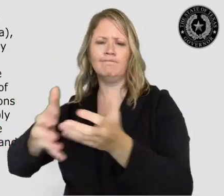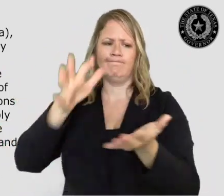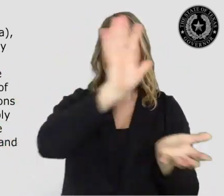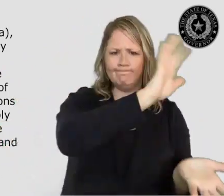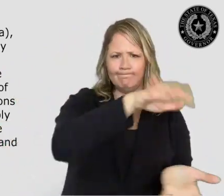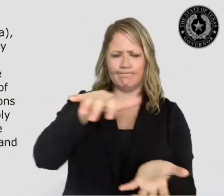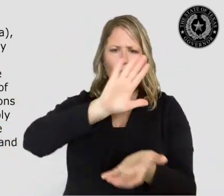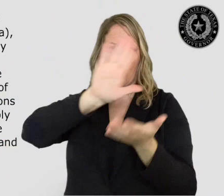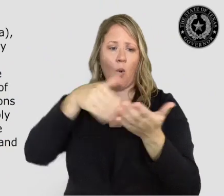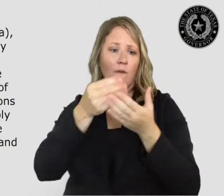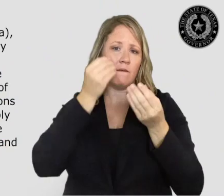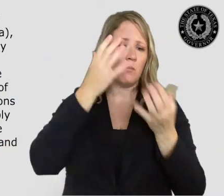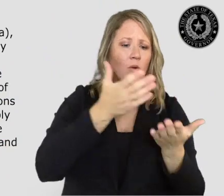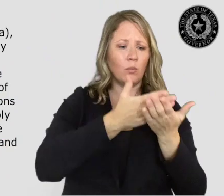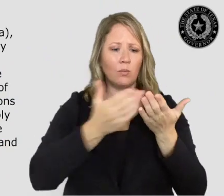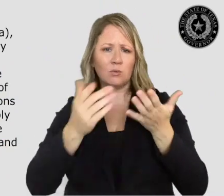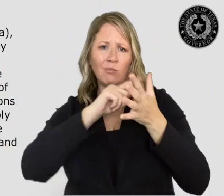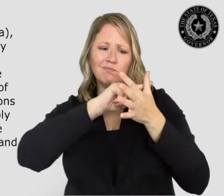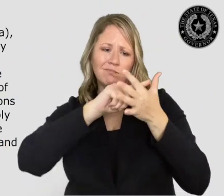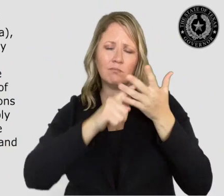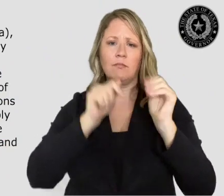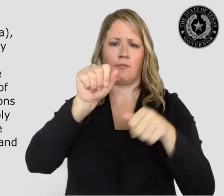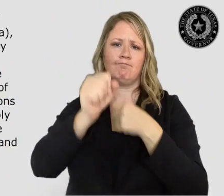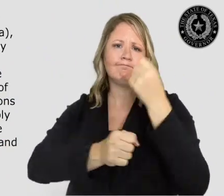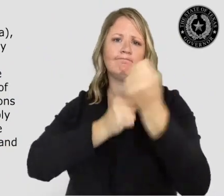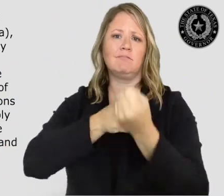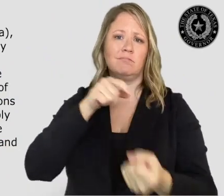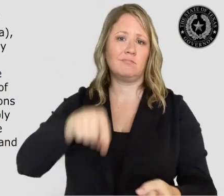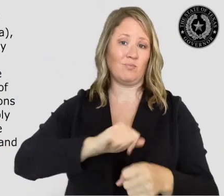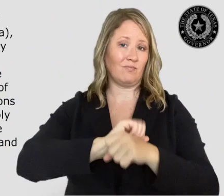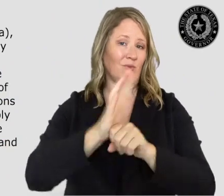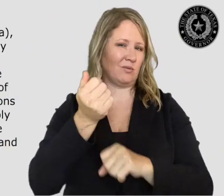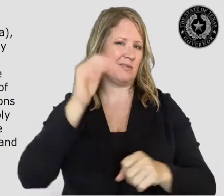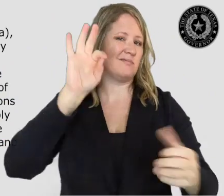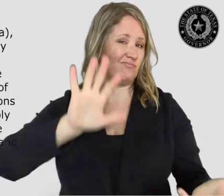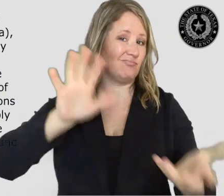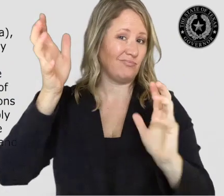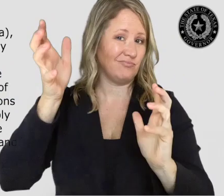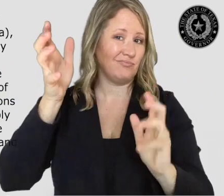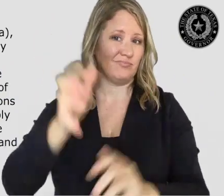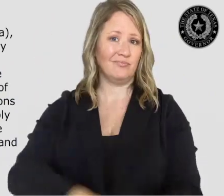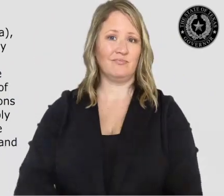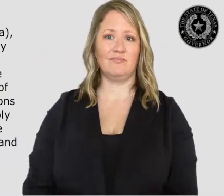reasonably necessary to cope with a disaster, and